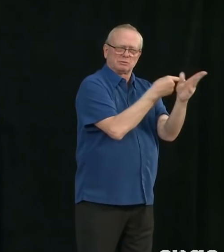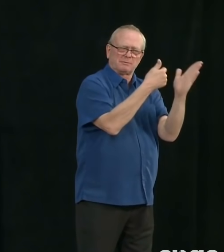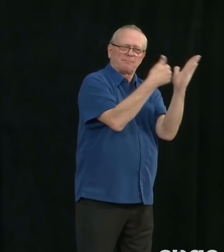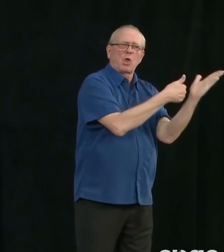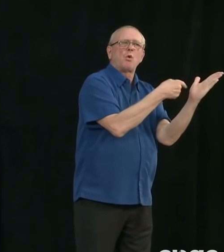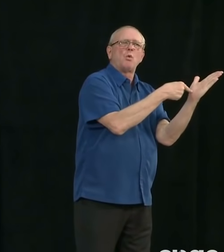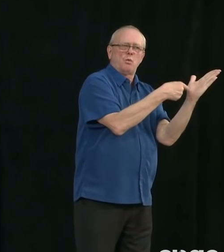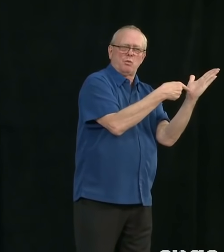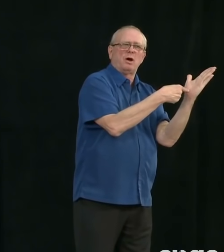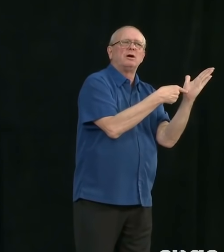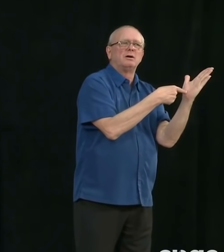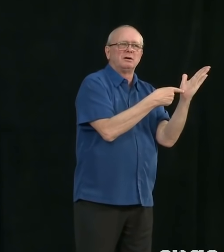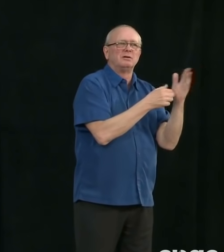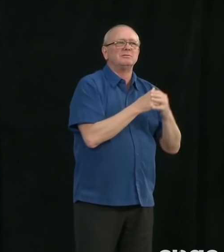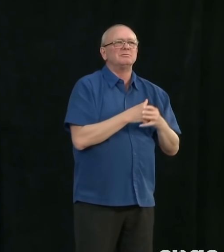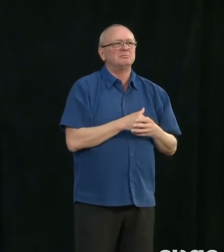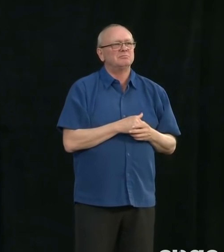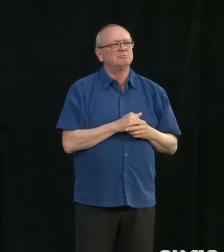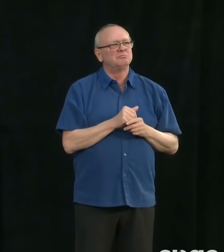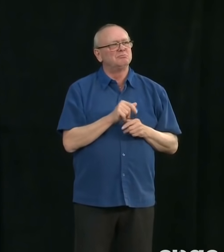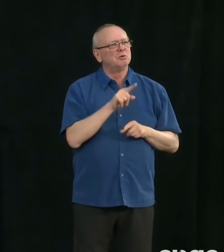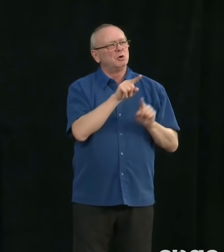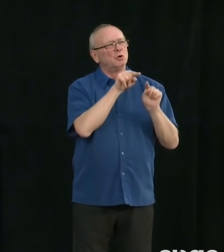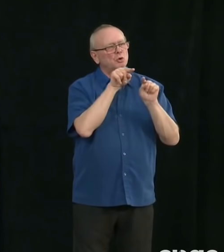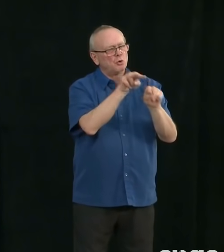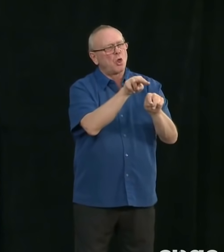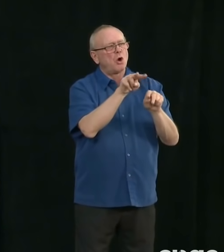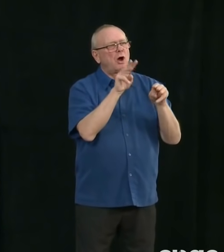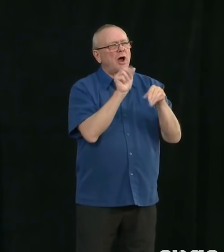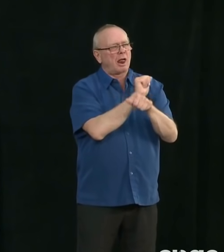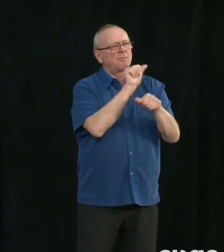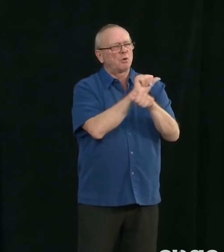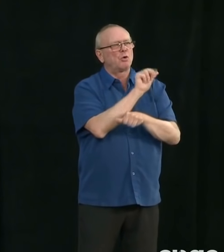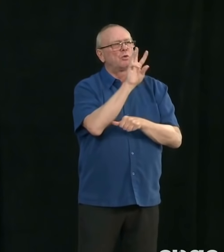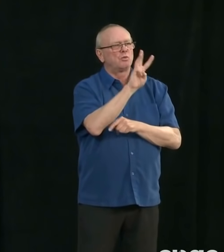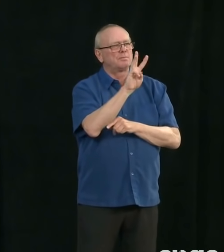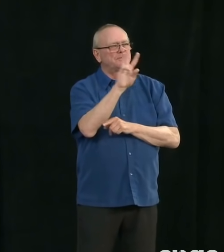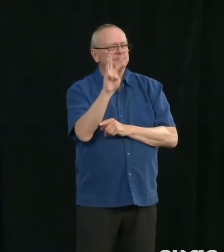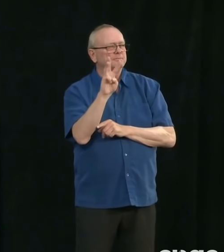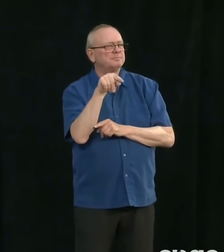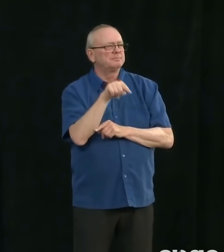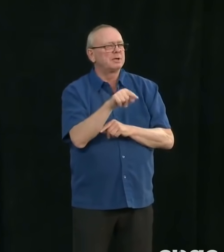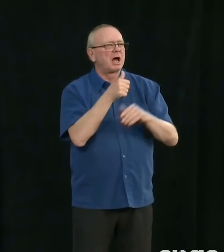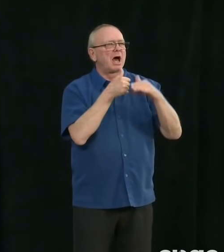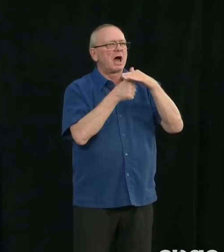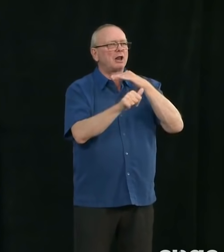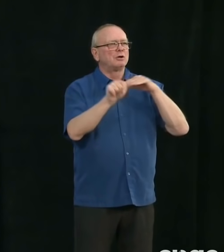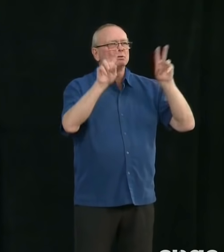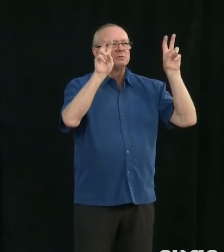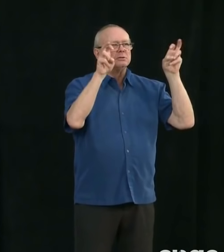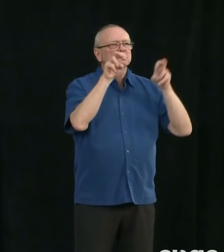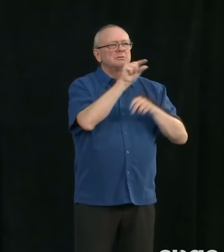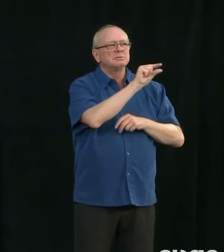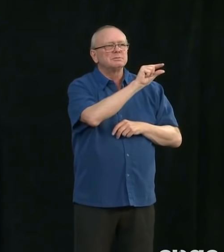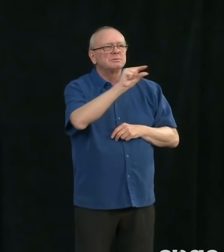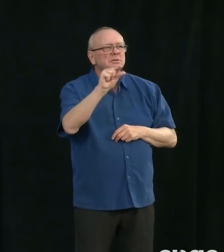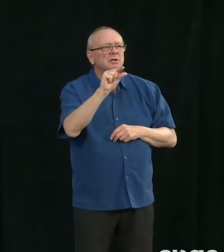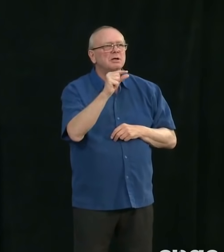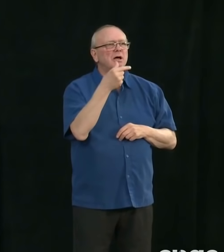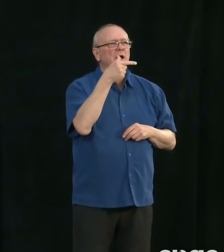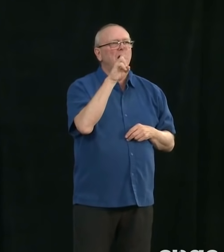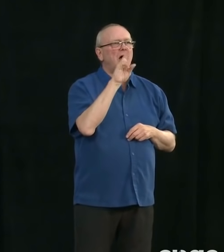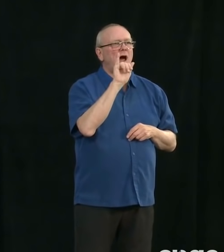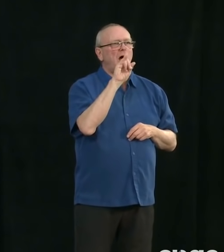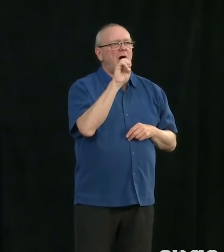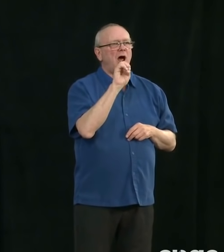workplace guidance. And there is general guidance for workplaces that lays out the kinds of things that any business is going to need to follow as